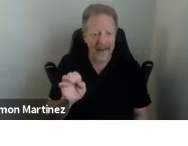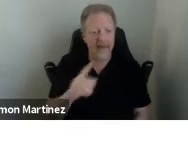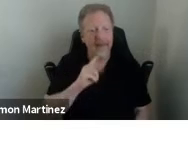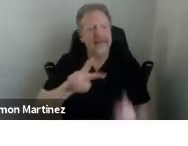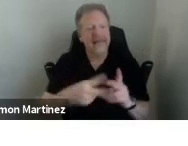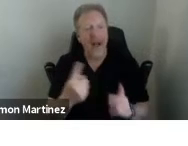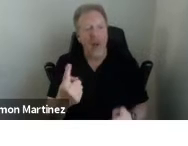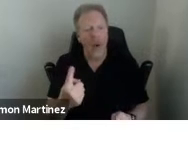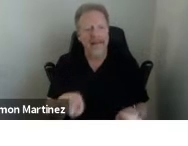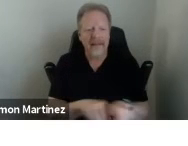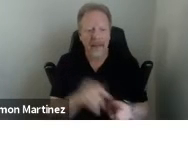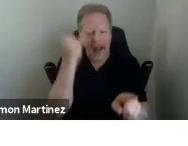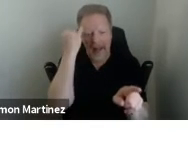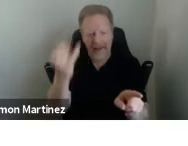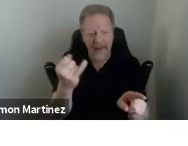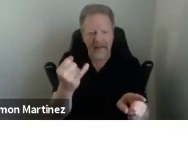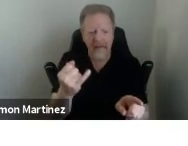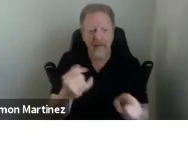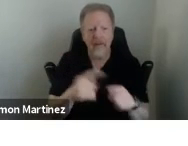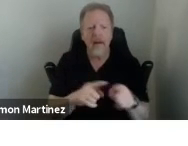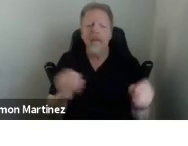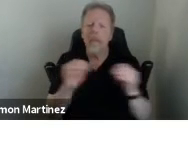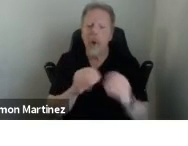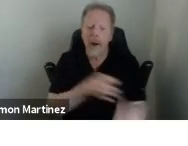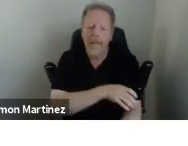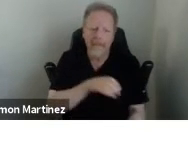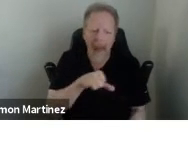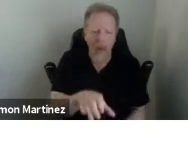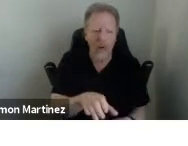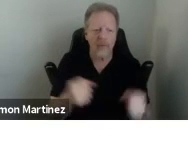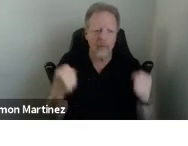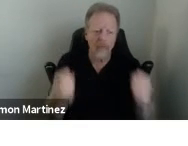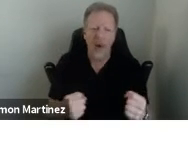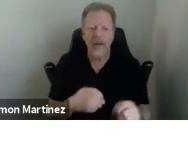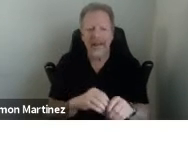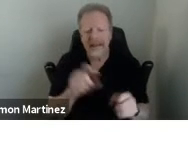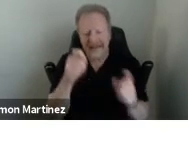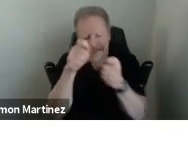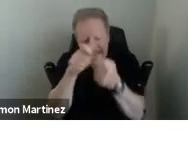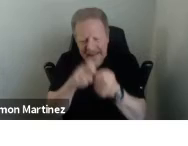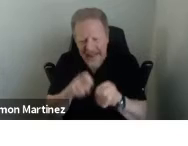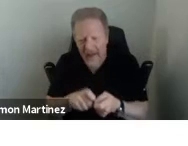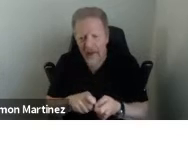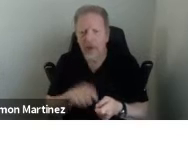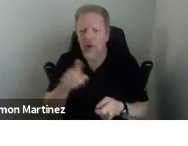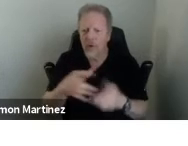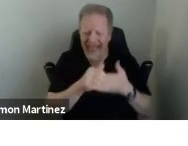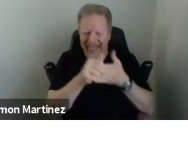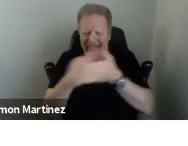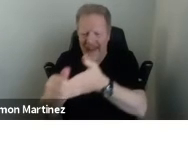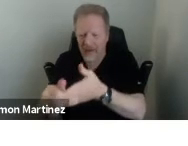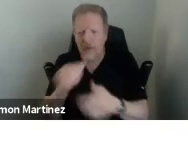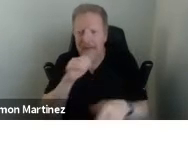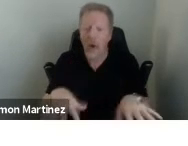same idea of the first sentence, but it's more empowered and detailed. You spearheaded instead of